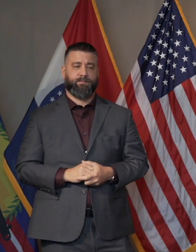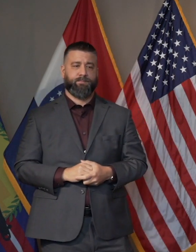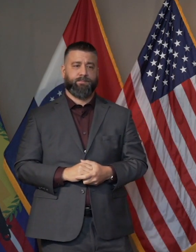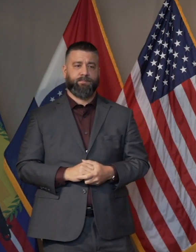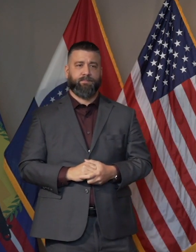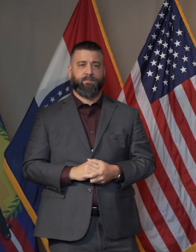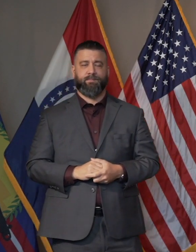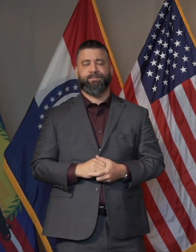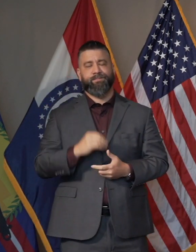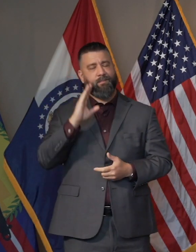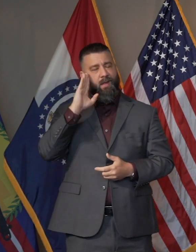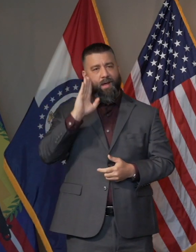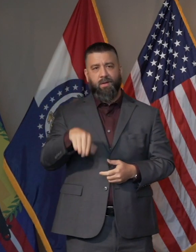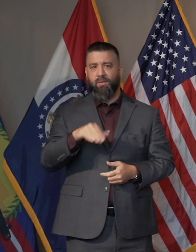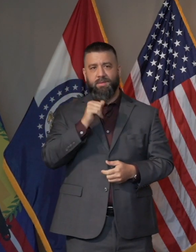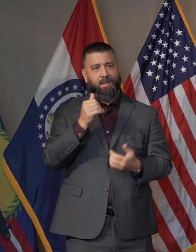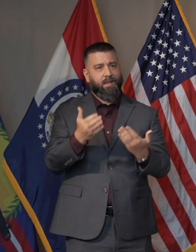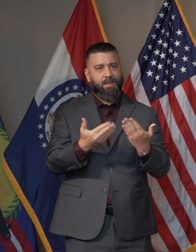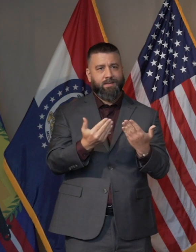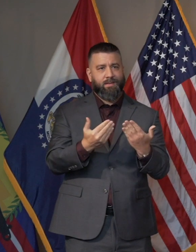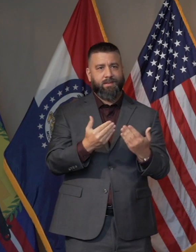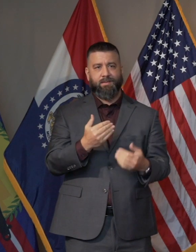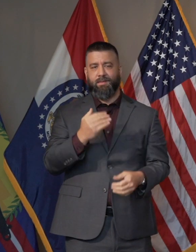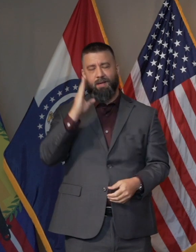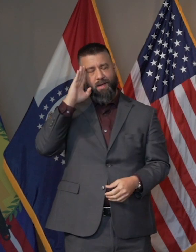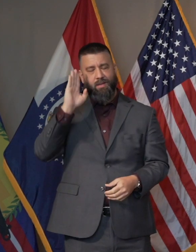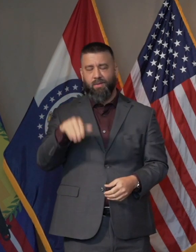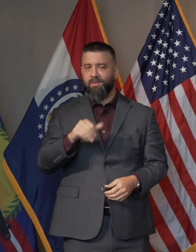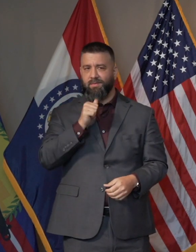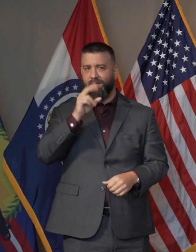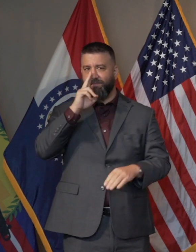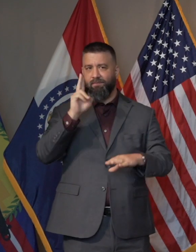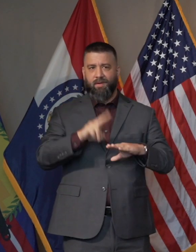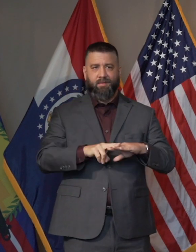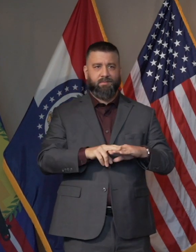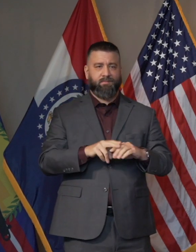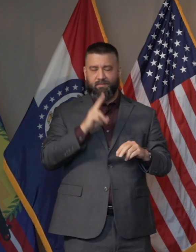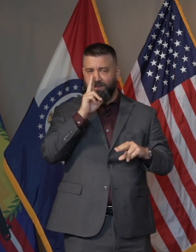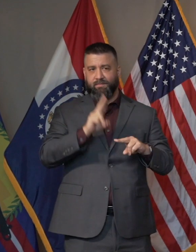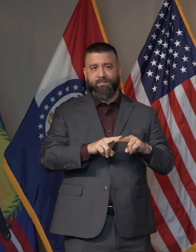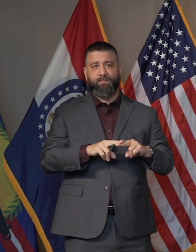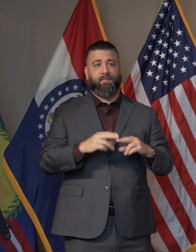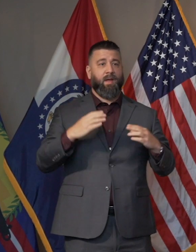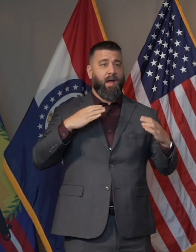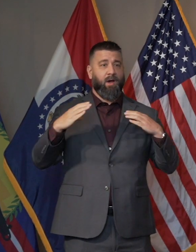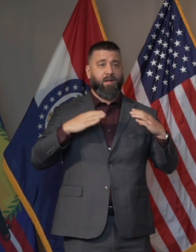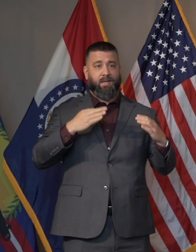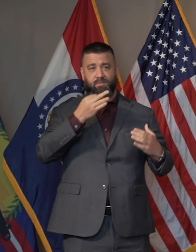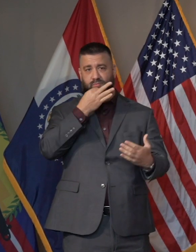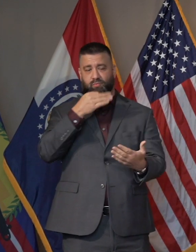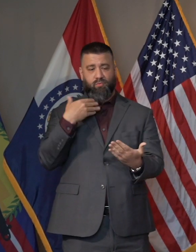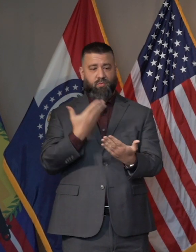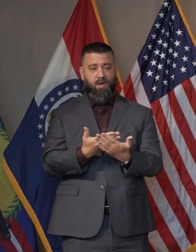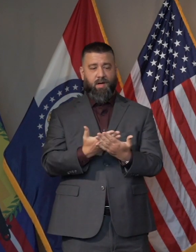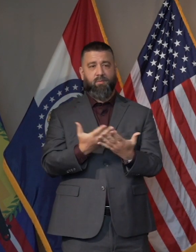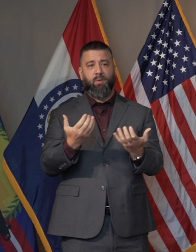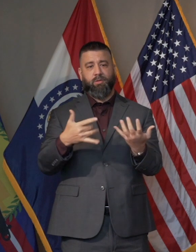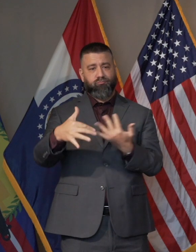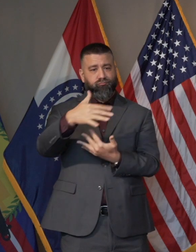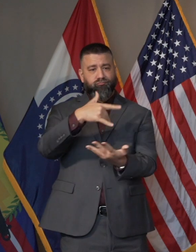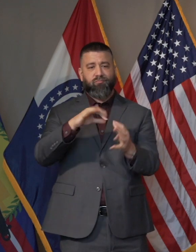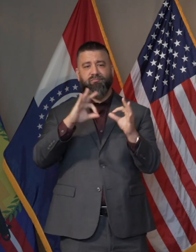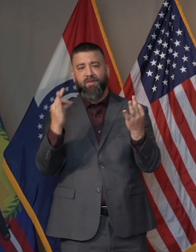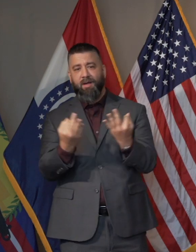This won't be easy, and this won't be fun. We know that holidays are quickly approaching, and we all want to spend time with our families. We understand